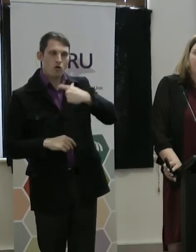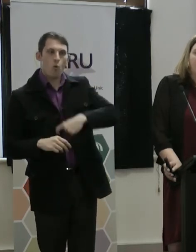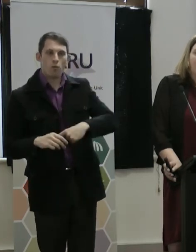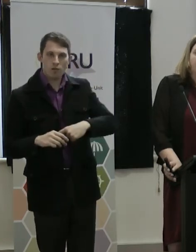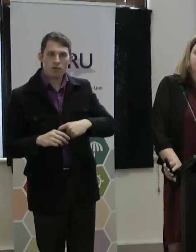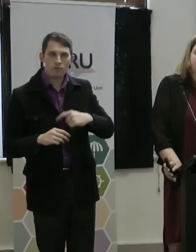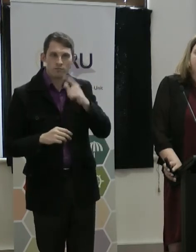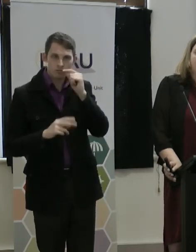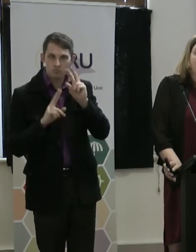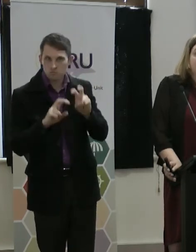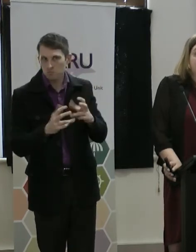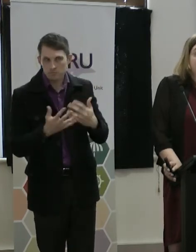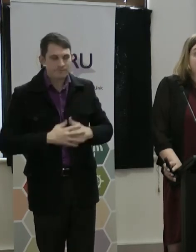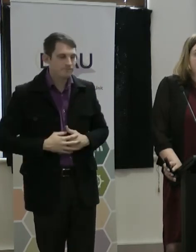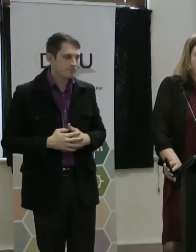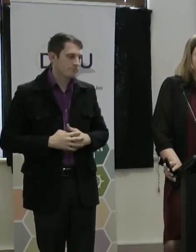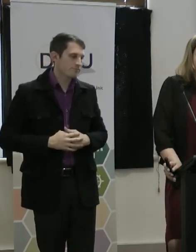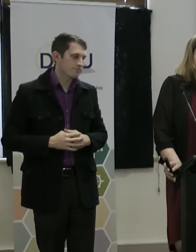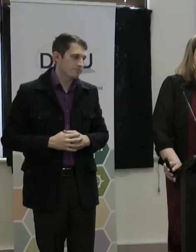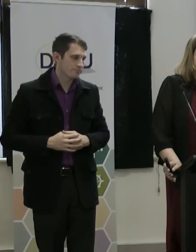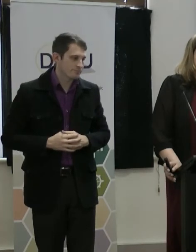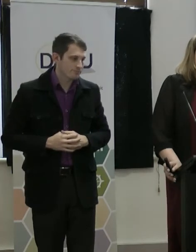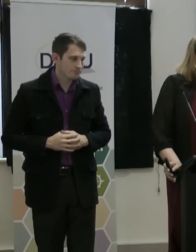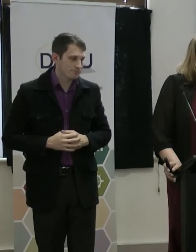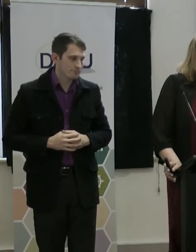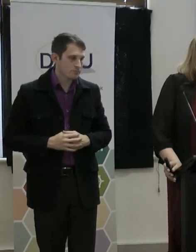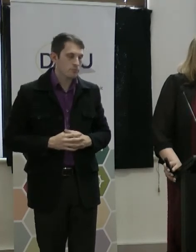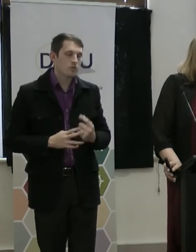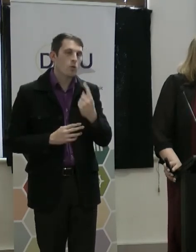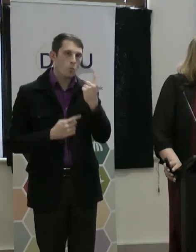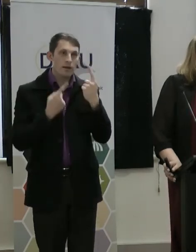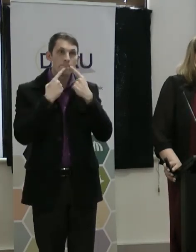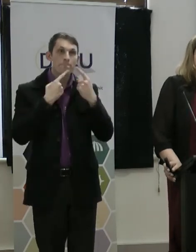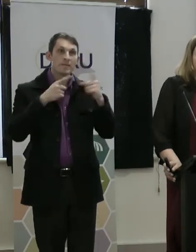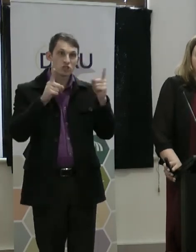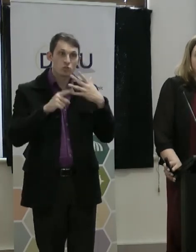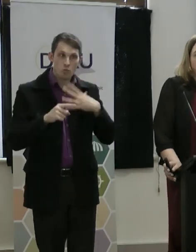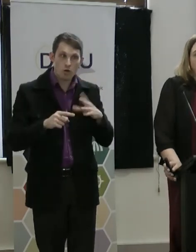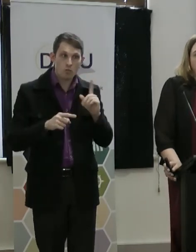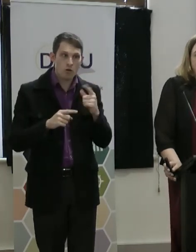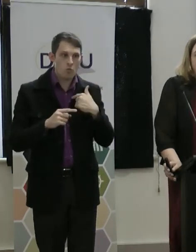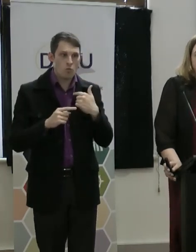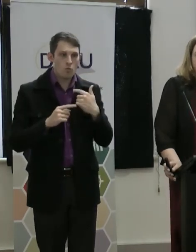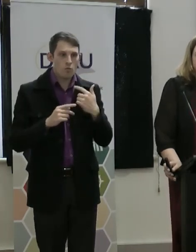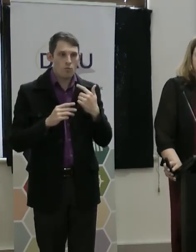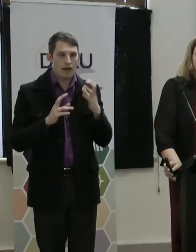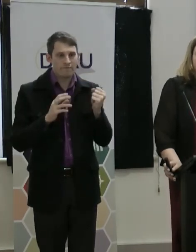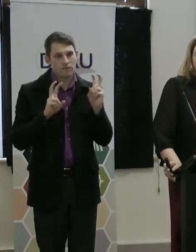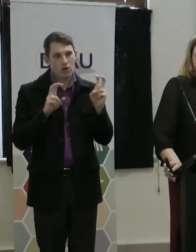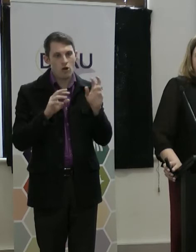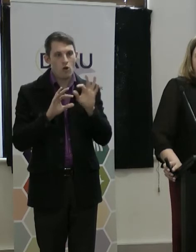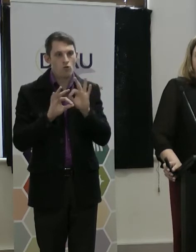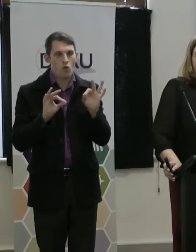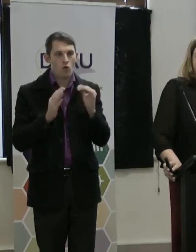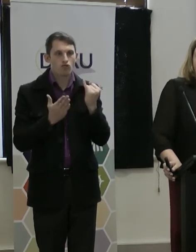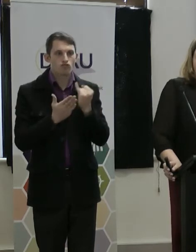the, the messages that we do want to get out there is that we have a no wrong door policy. If somebody comes